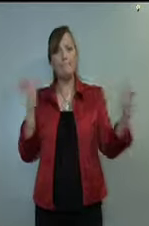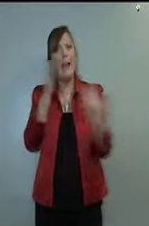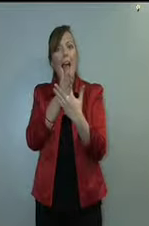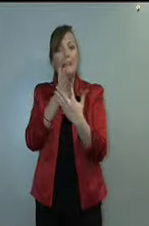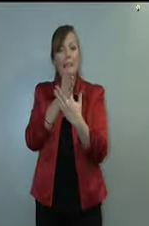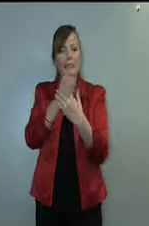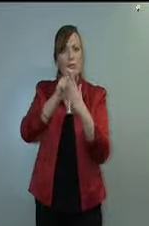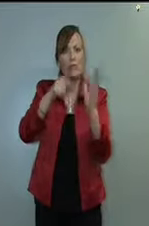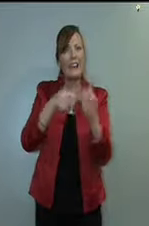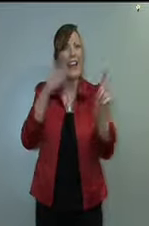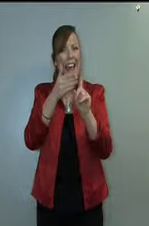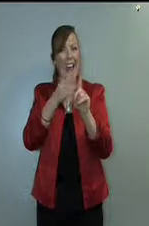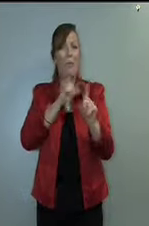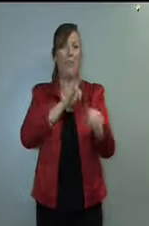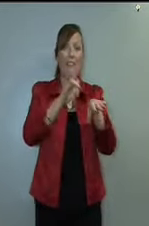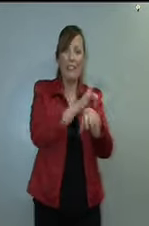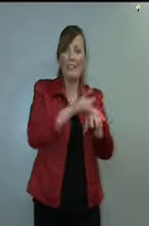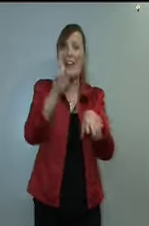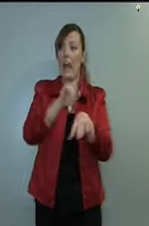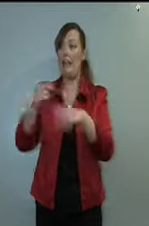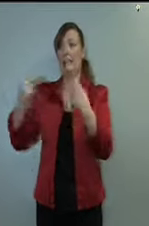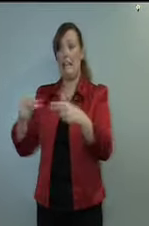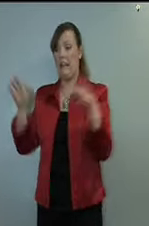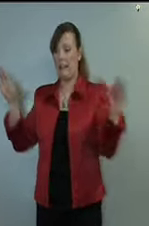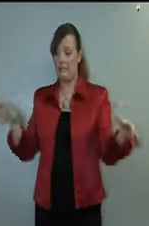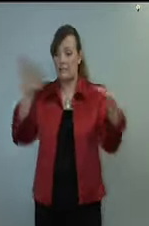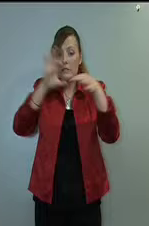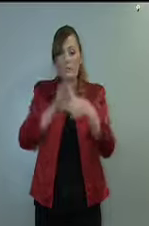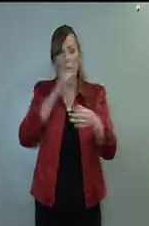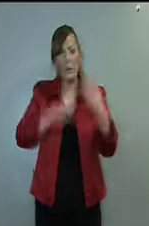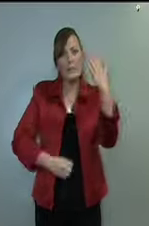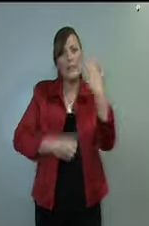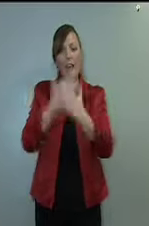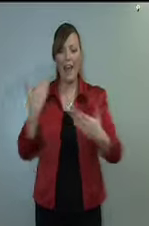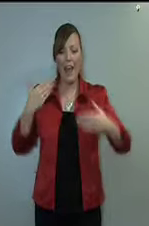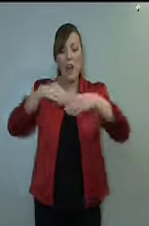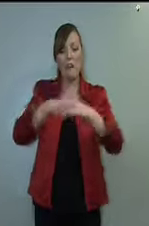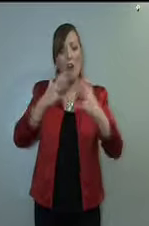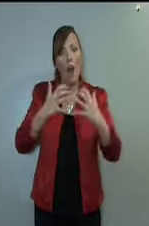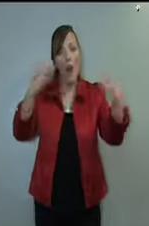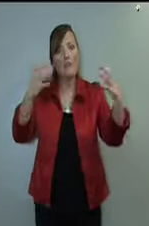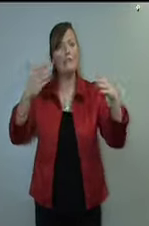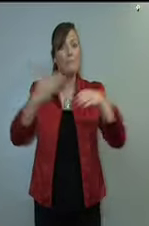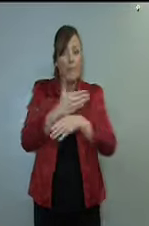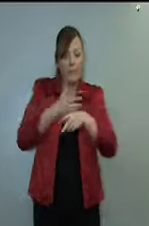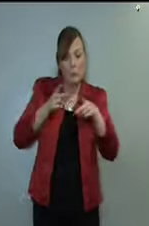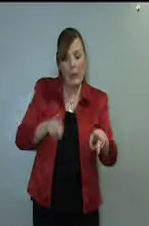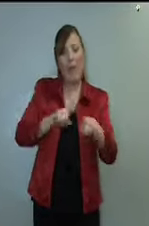project with the aims of working with the theatre and dance sectors to develop inclusive theatre audiences,